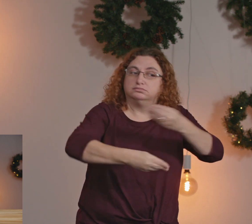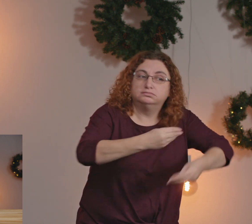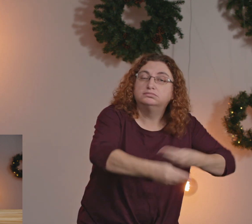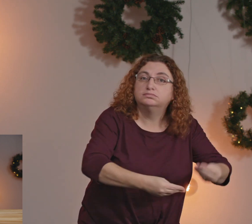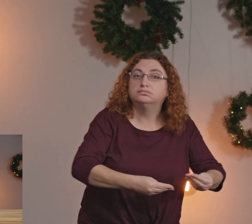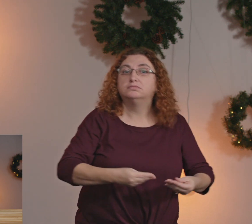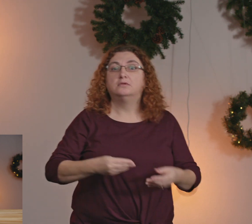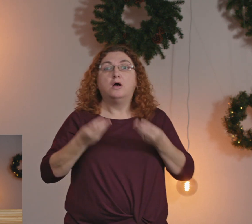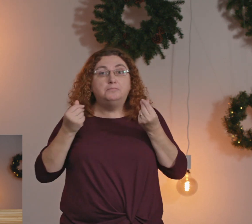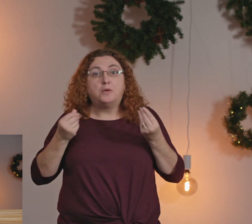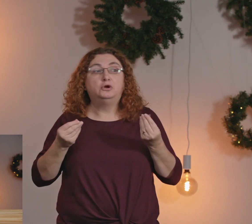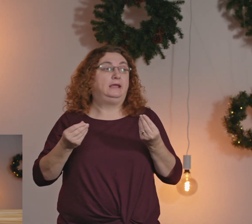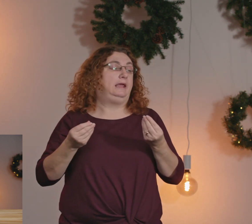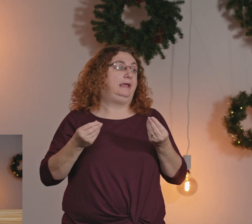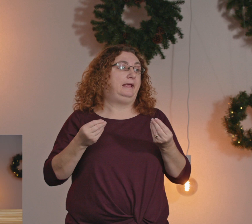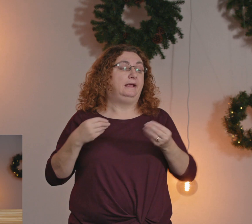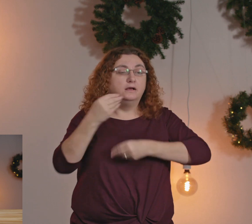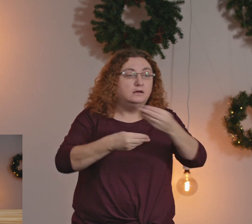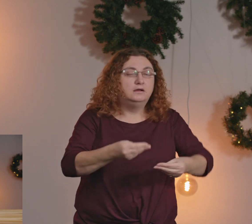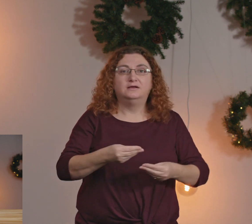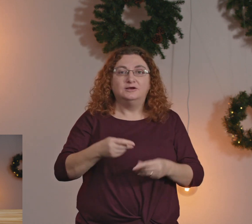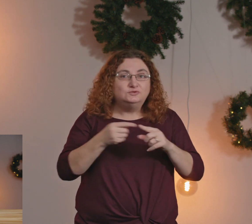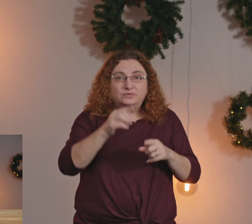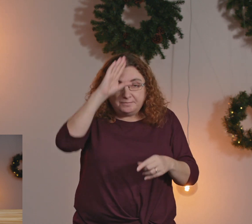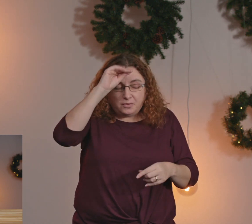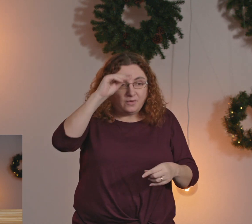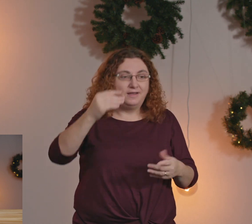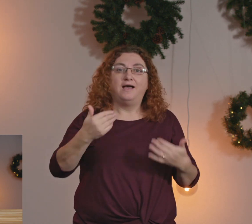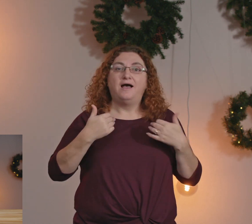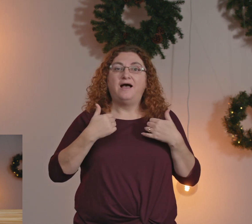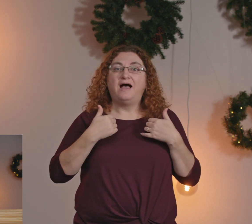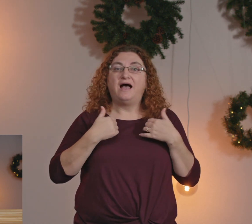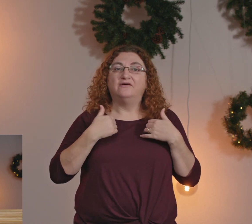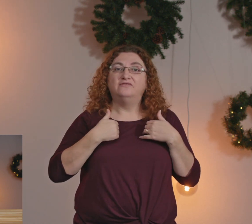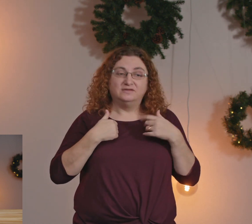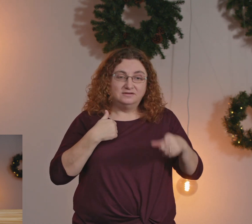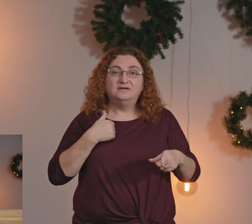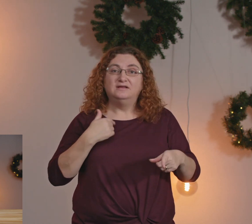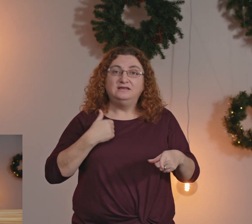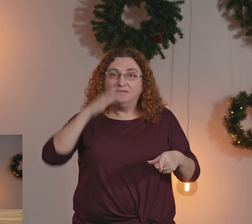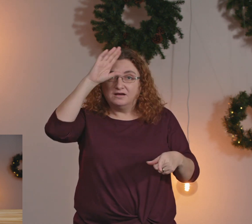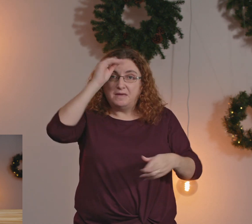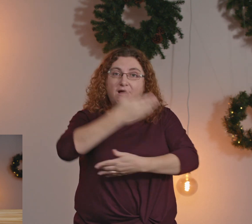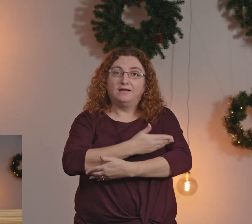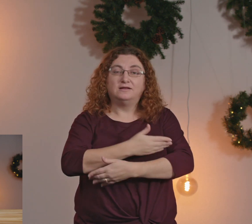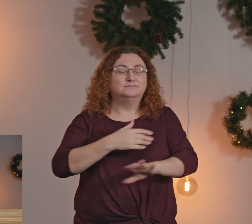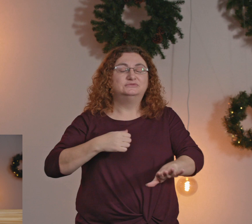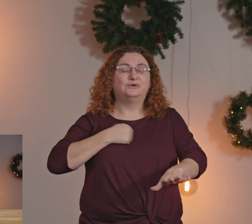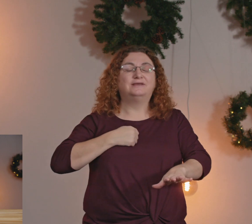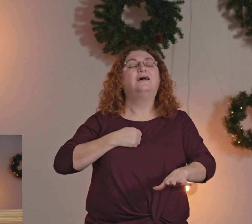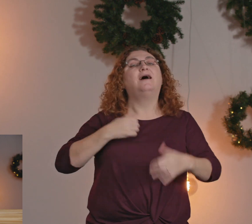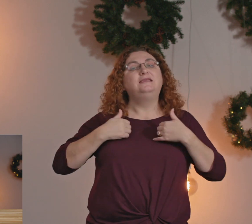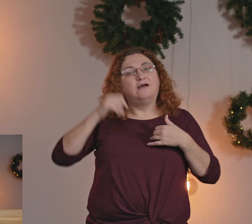hand down their property and all their things to this boy, and they can have basically a social security plan because he's going to work in their old age. It's not that just that they